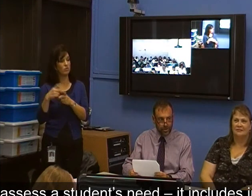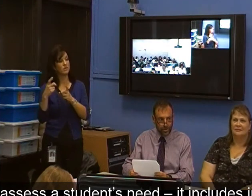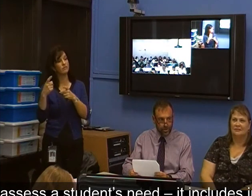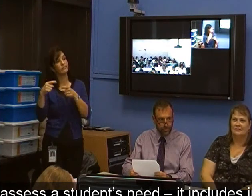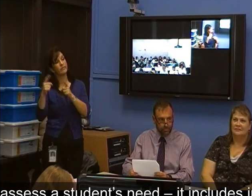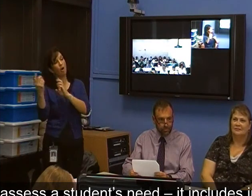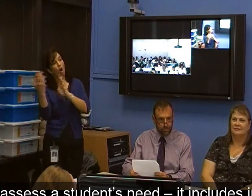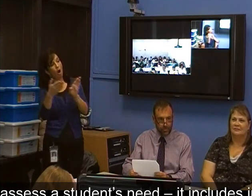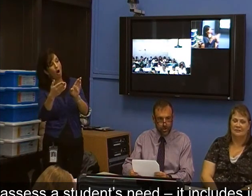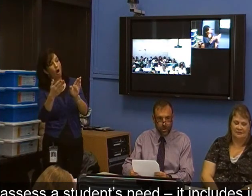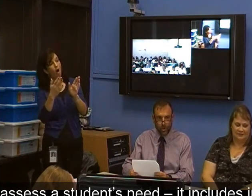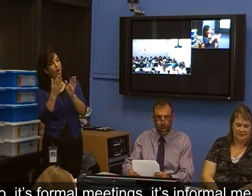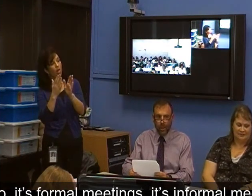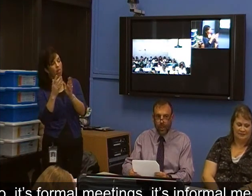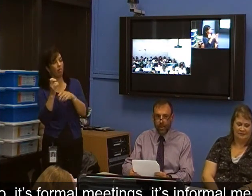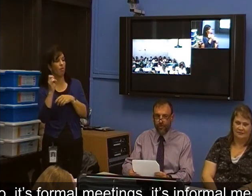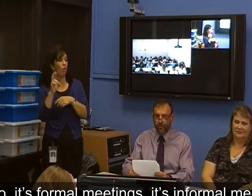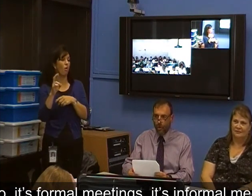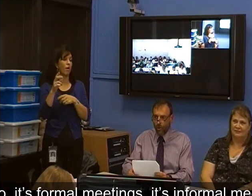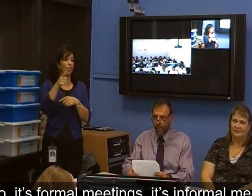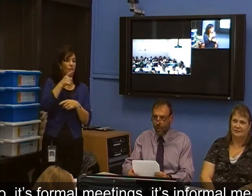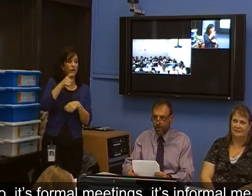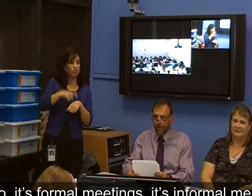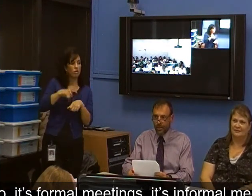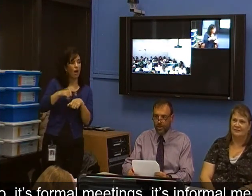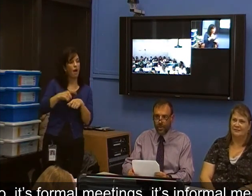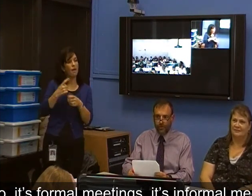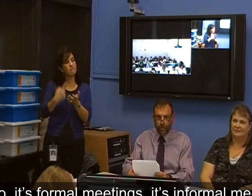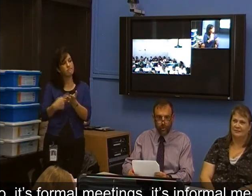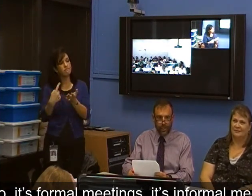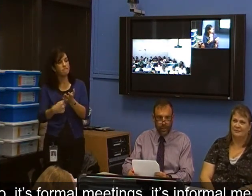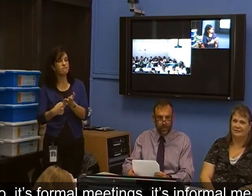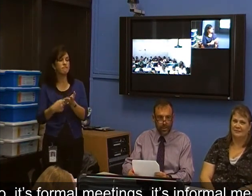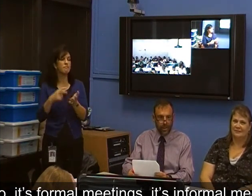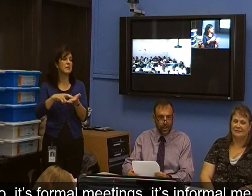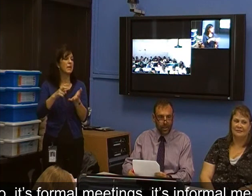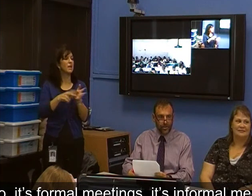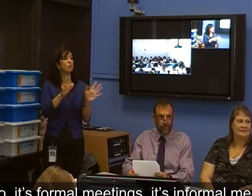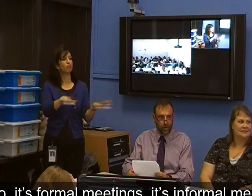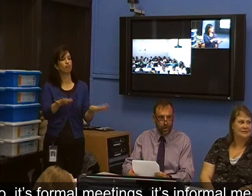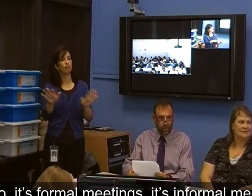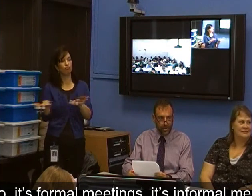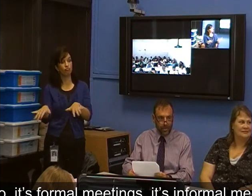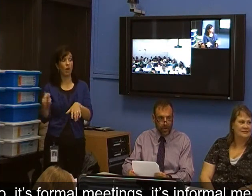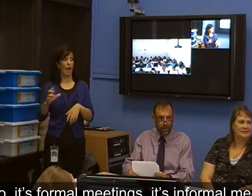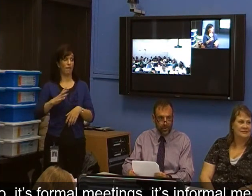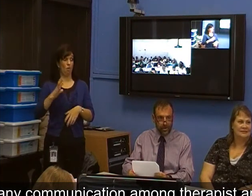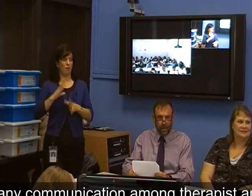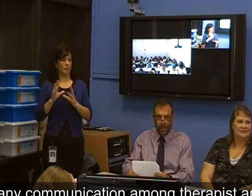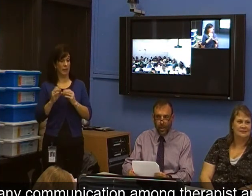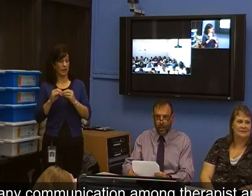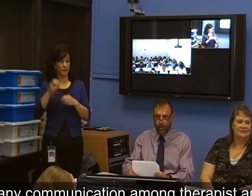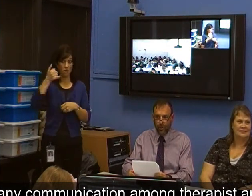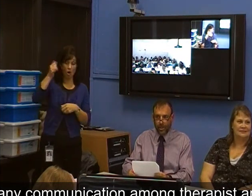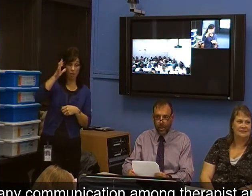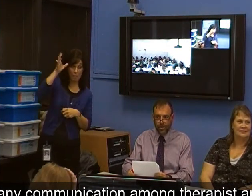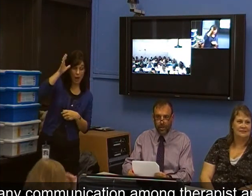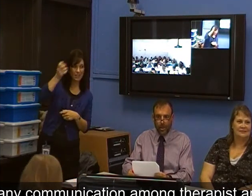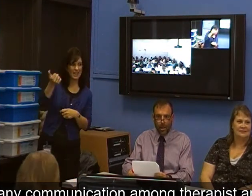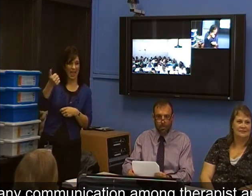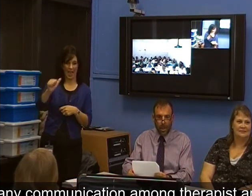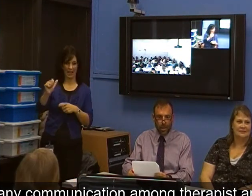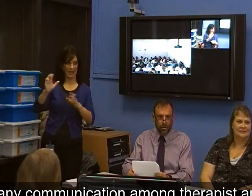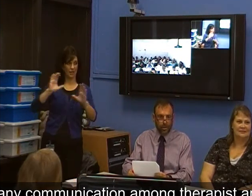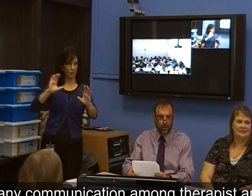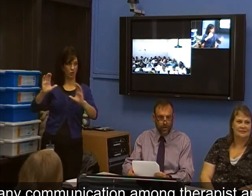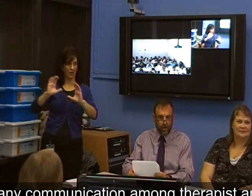discussions. Mm-hmm. So it's formal meetings, it's informal meetings, it's phone calls to parents, any communication